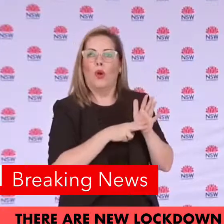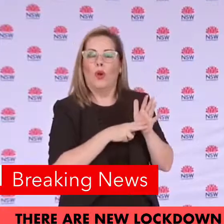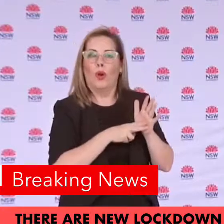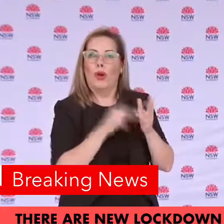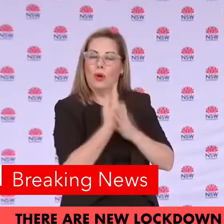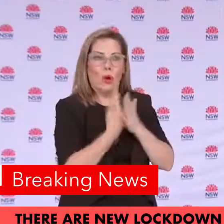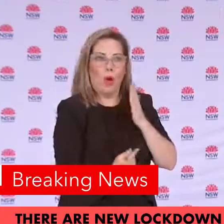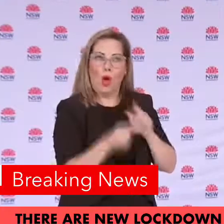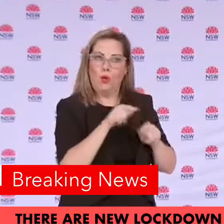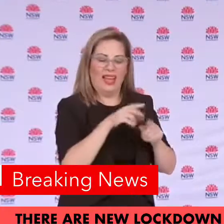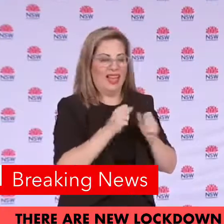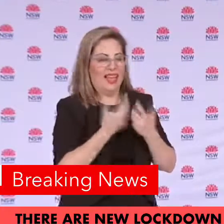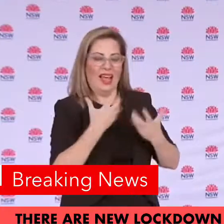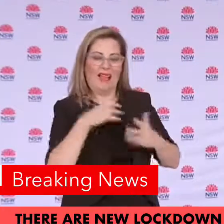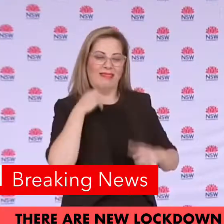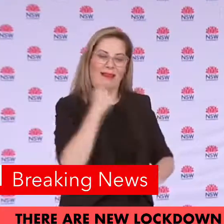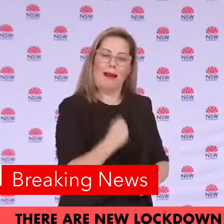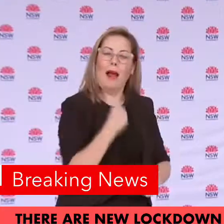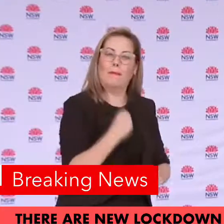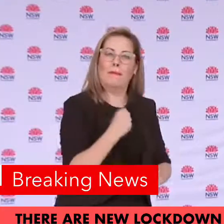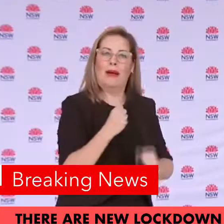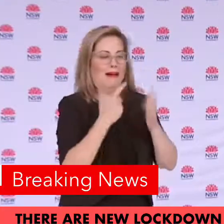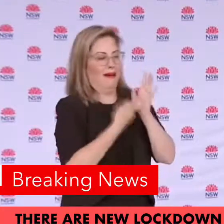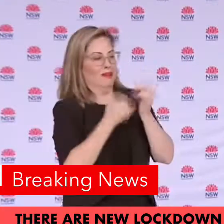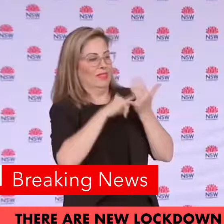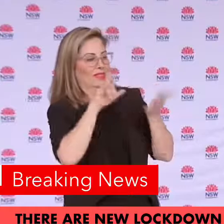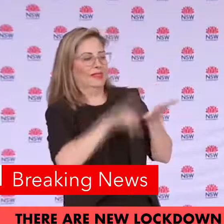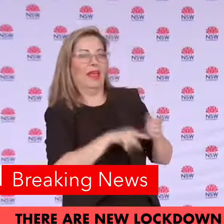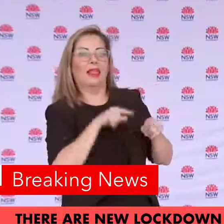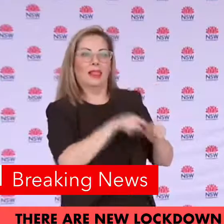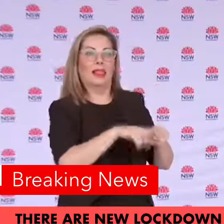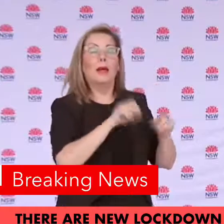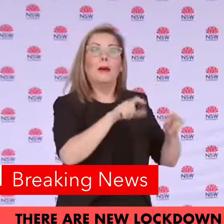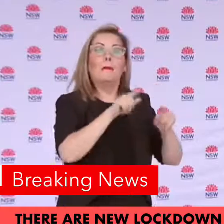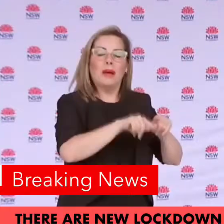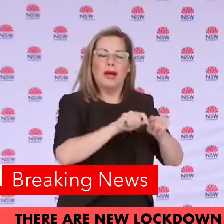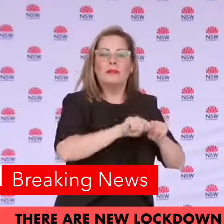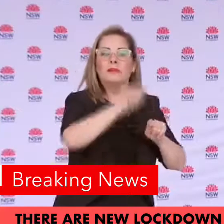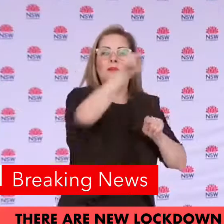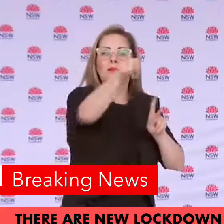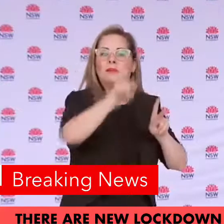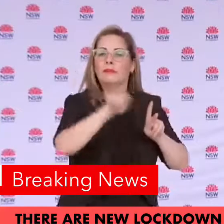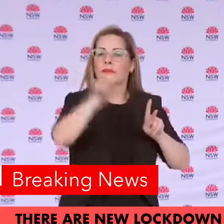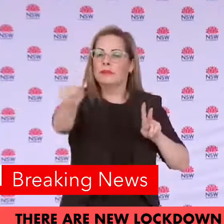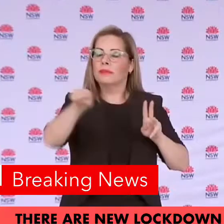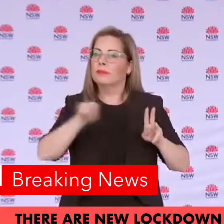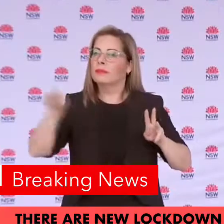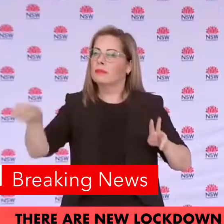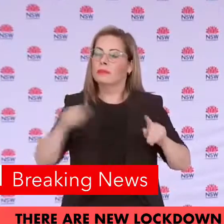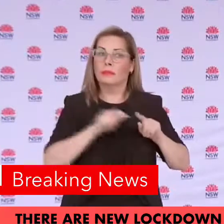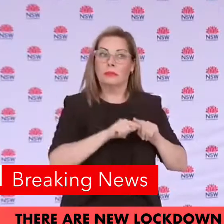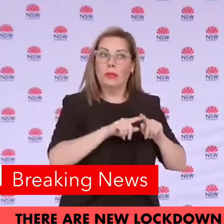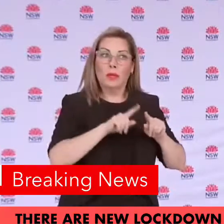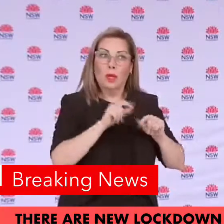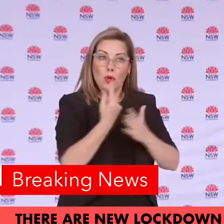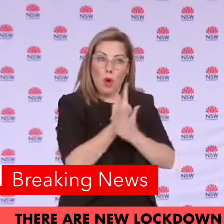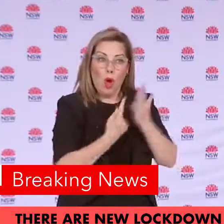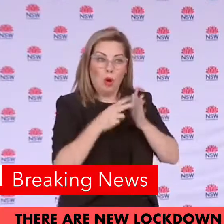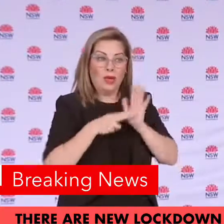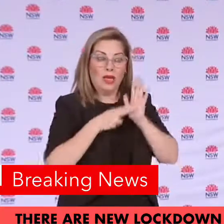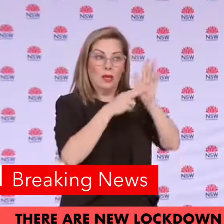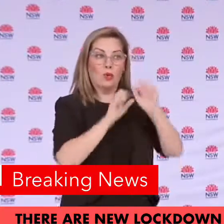concerned particularly about transmission events that are occurring outside the Northern Beaches because residents in those areas are not subject to the